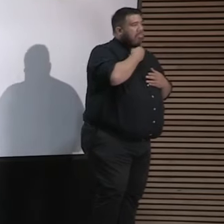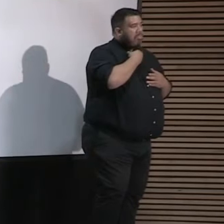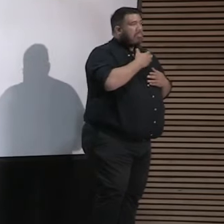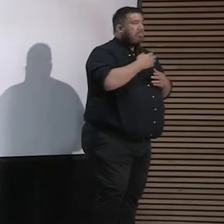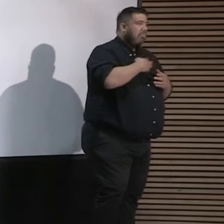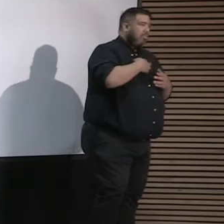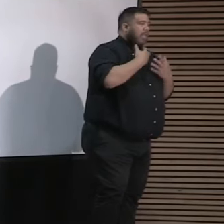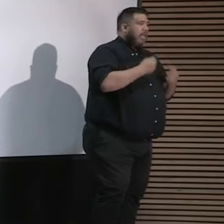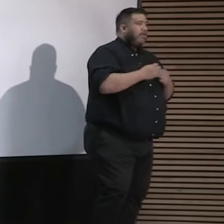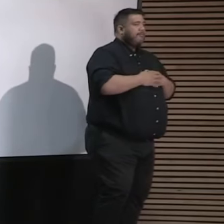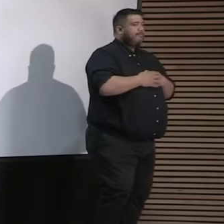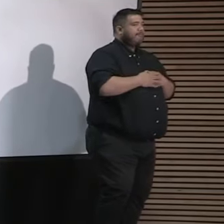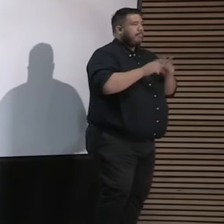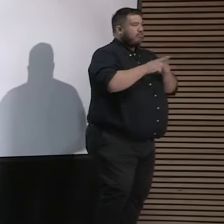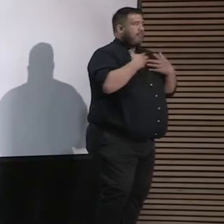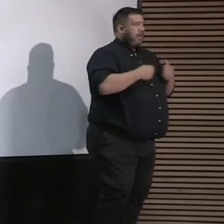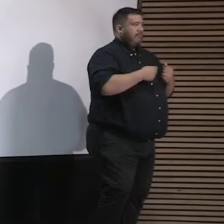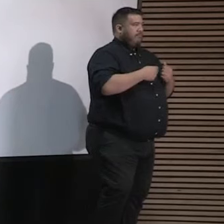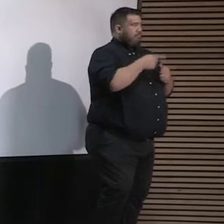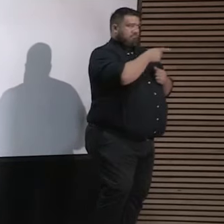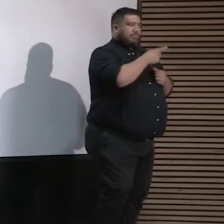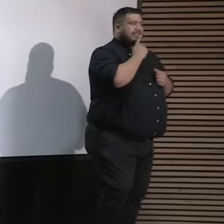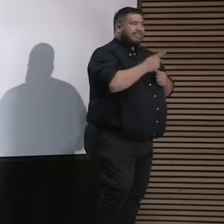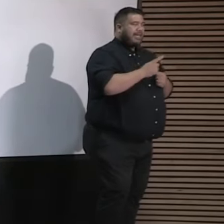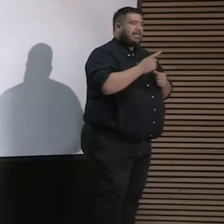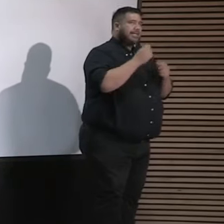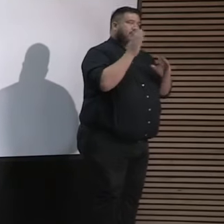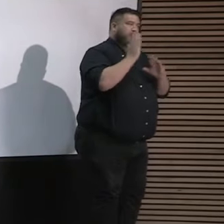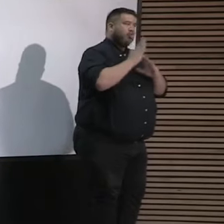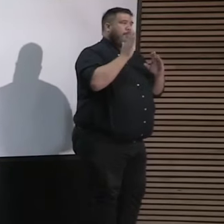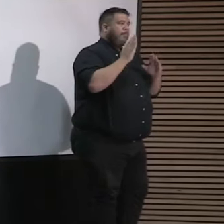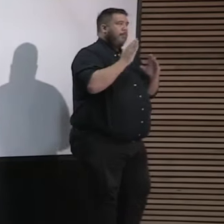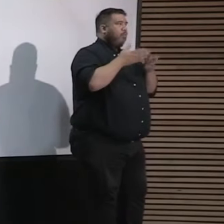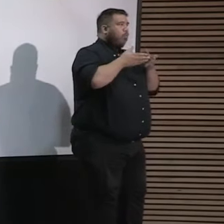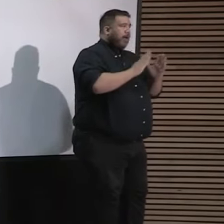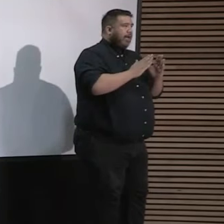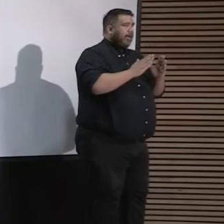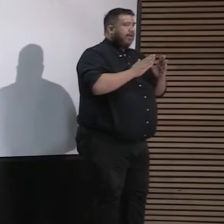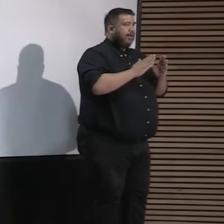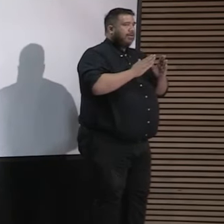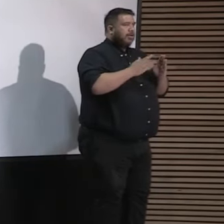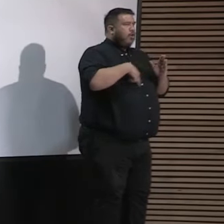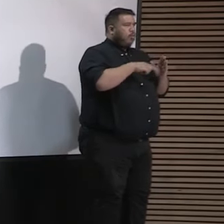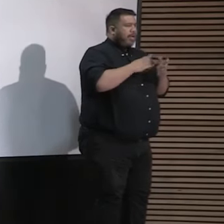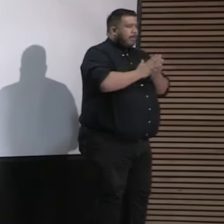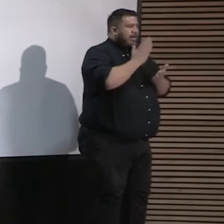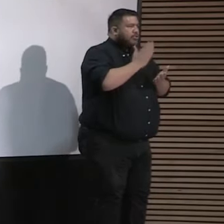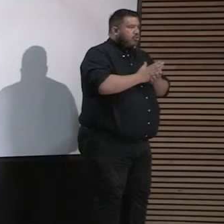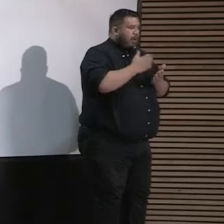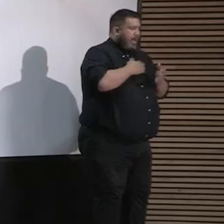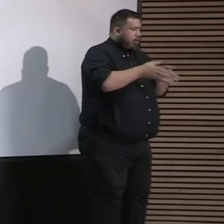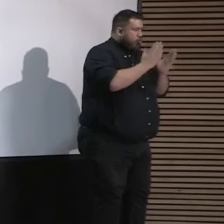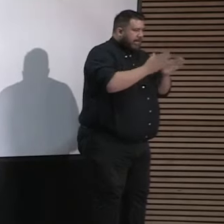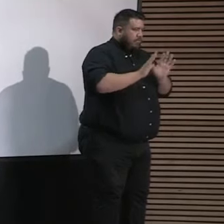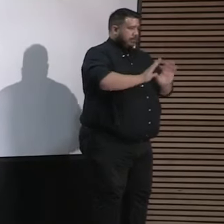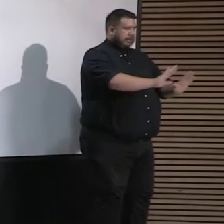in health have maintained, and rightly maintained, that the most important proactive way in which we maintain our facilities